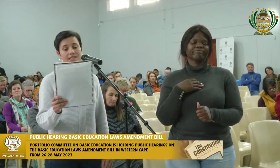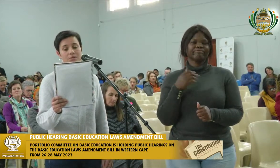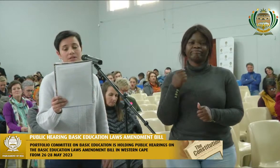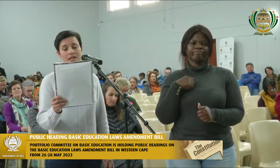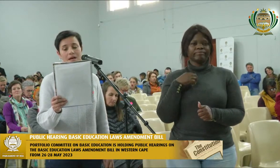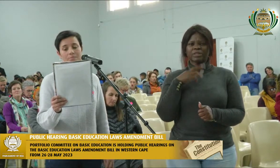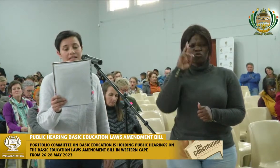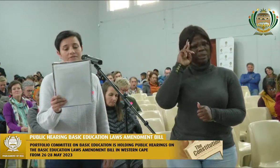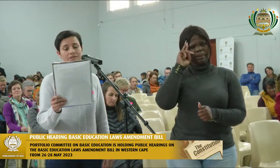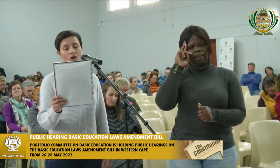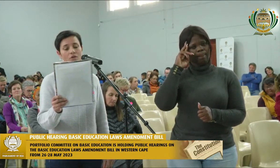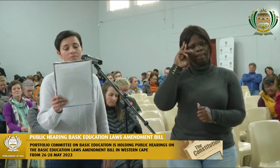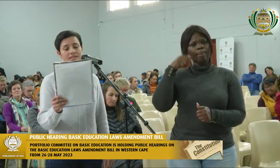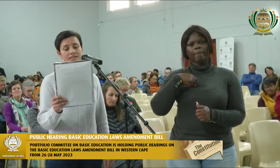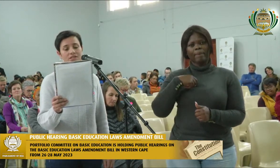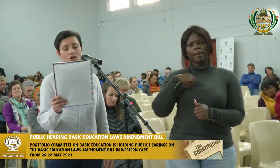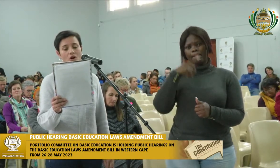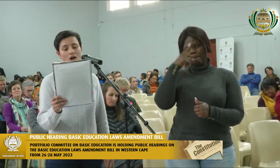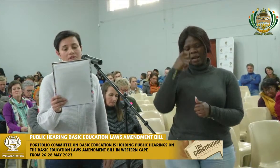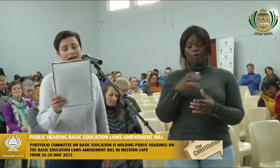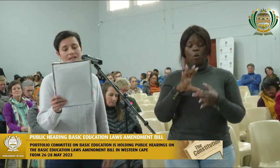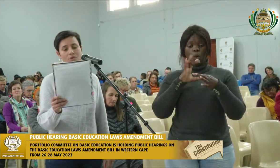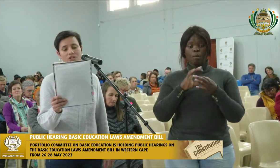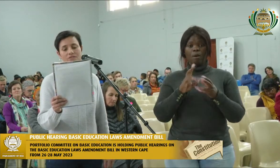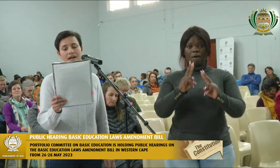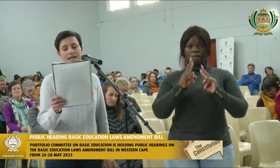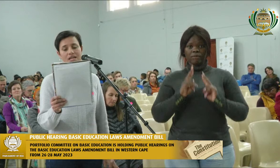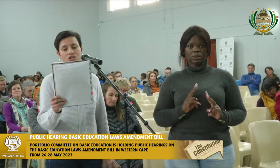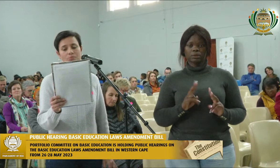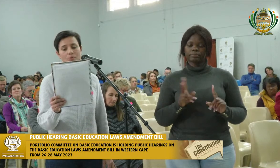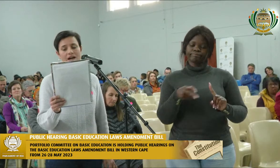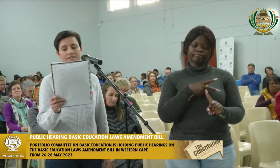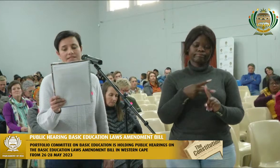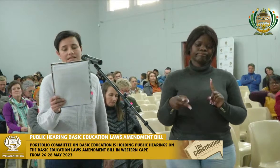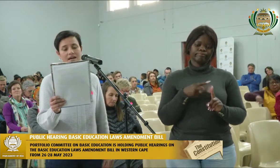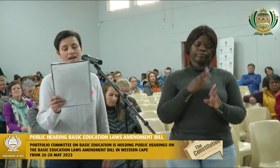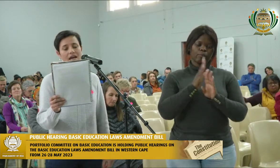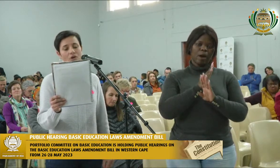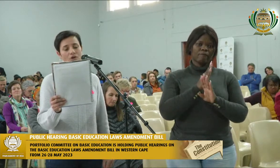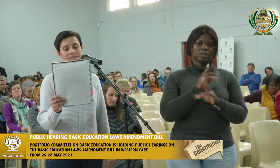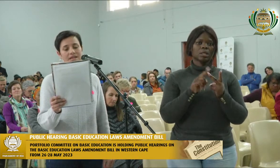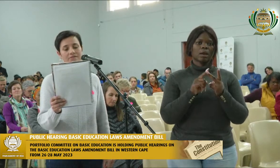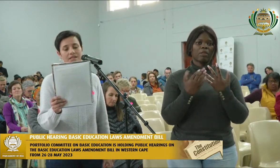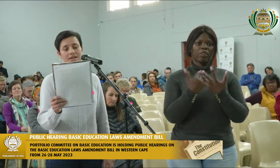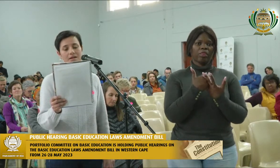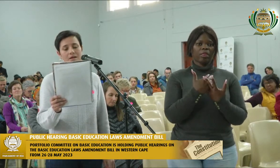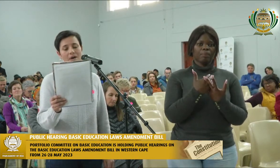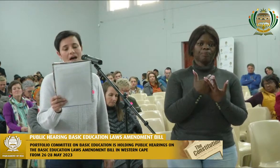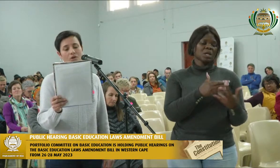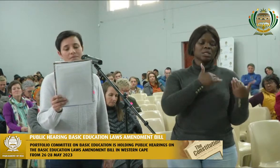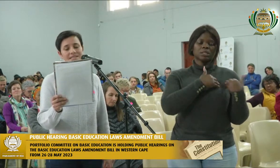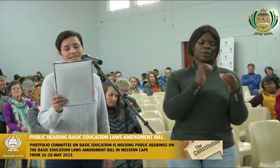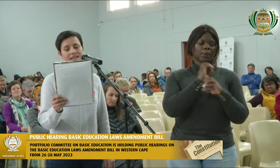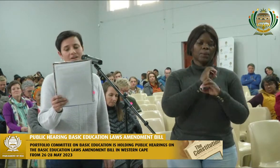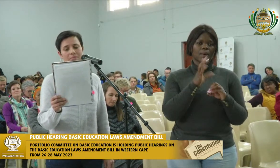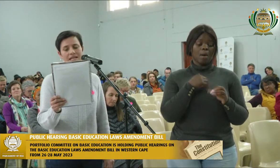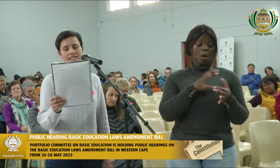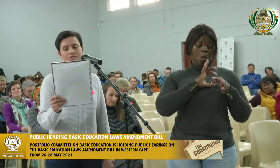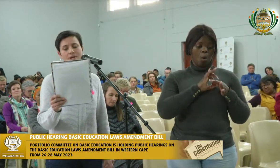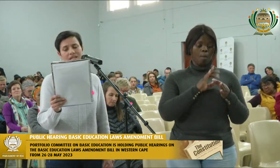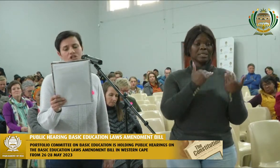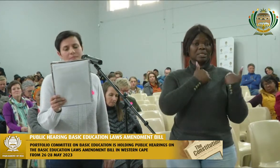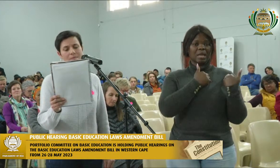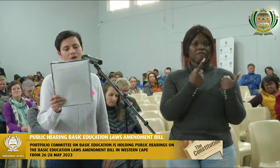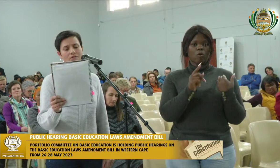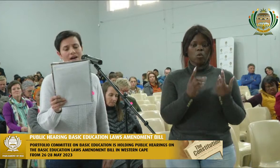with unreasonable, I believe that home visits are of the utmost violation of privacy and home safety. My home is a safe